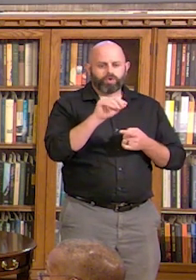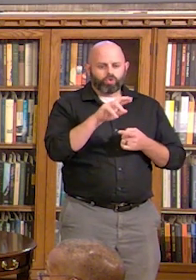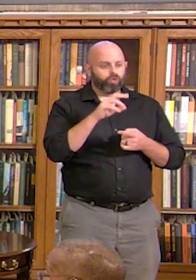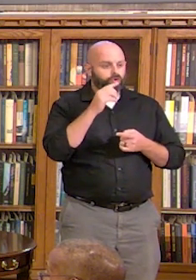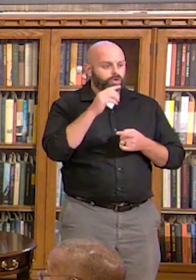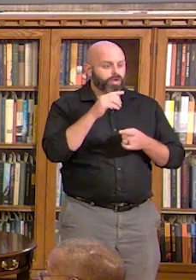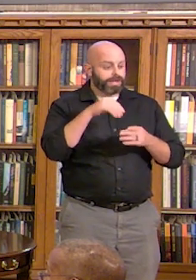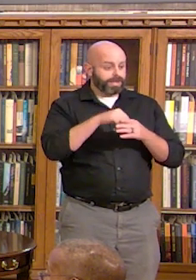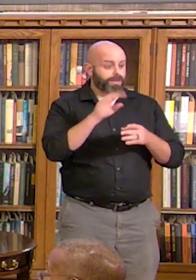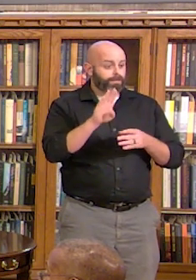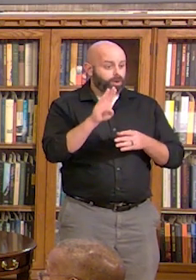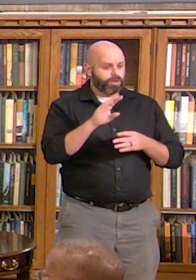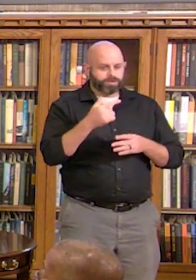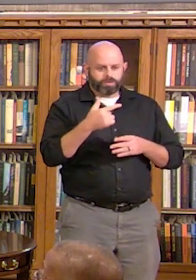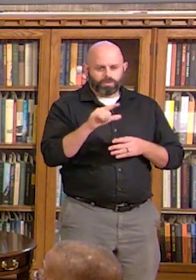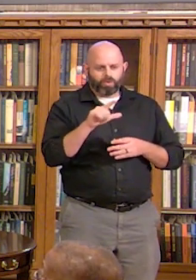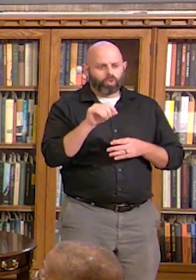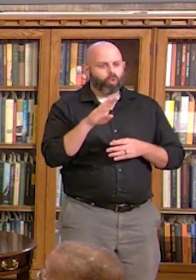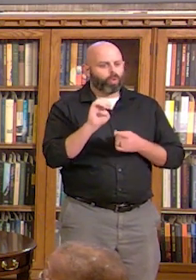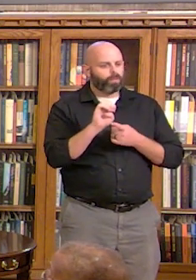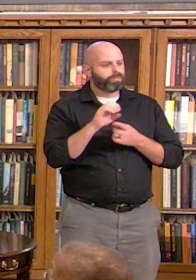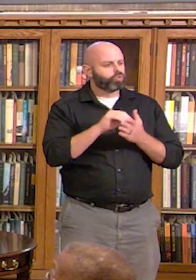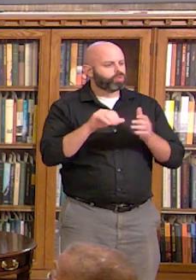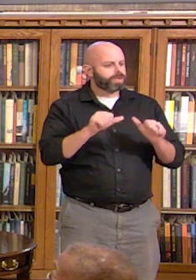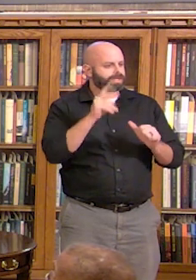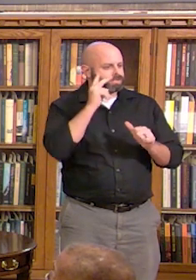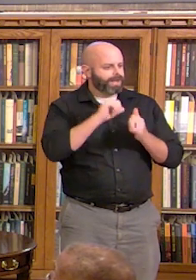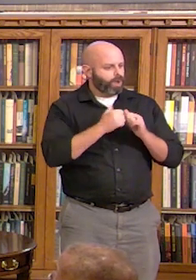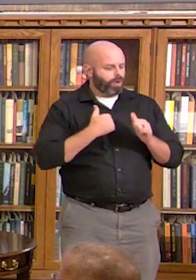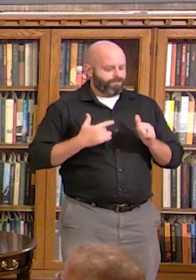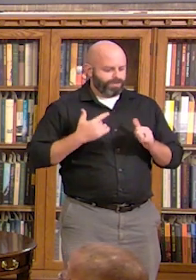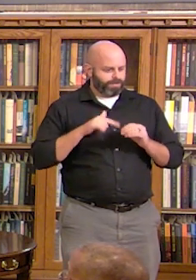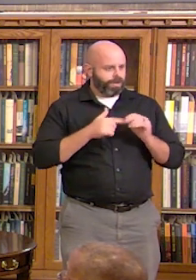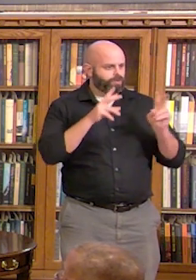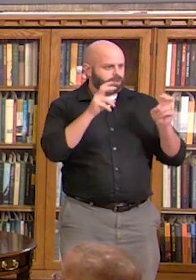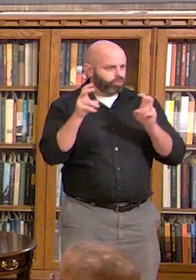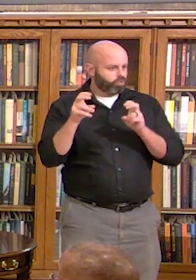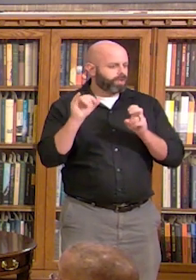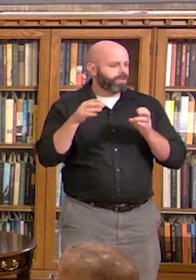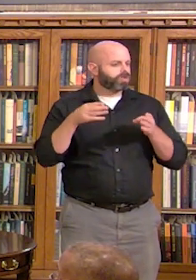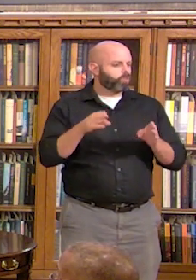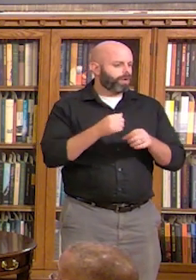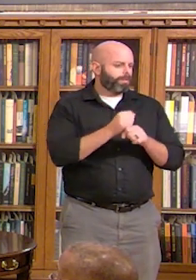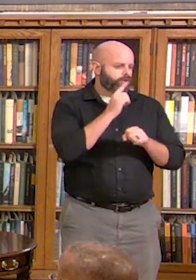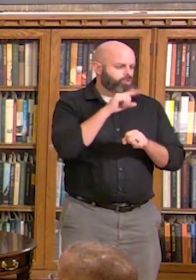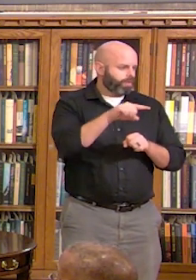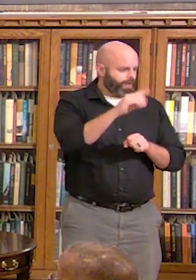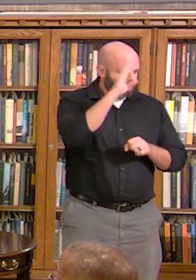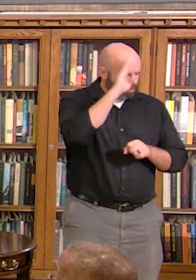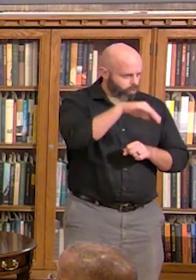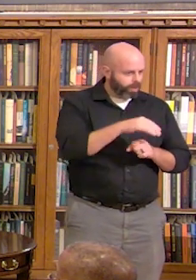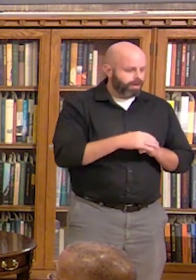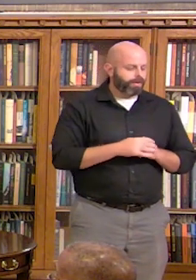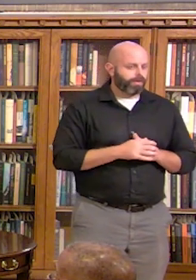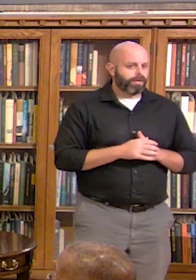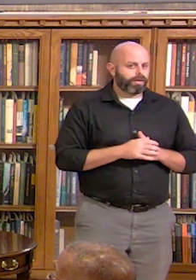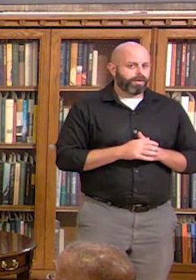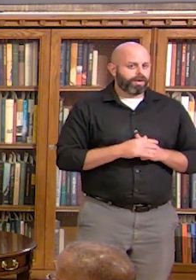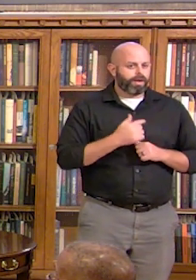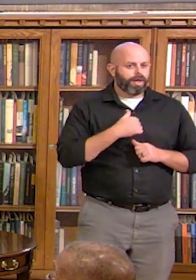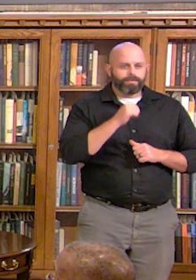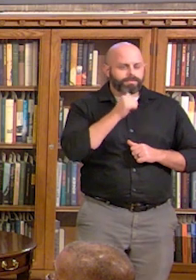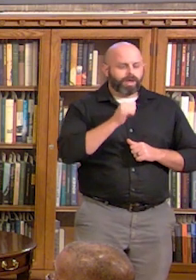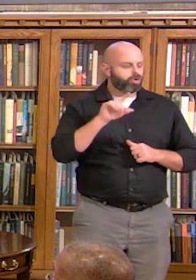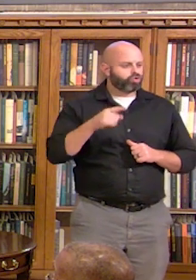students can see how I feel about the issues um and I think that's a way of making sure that they know that they I'm not just